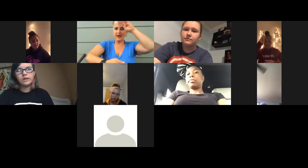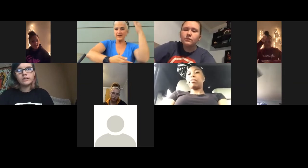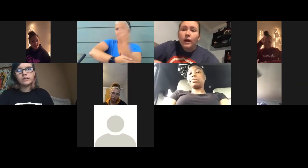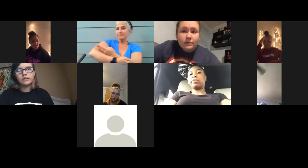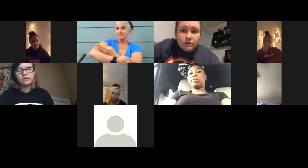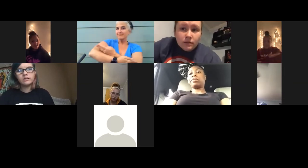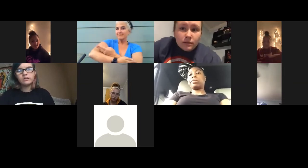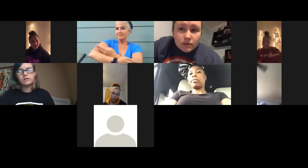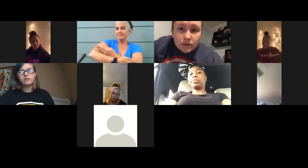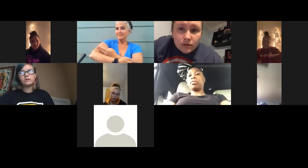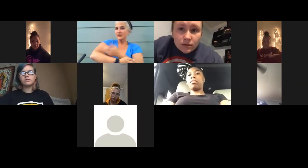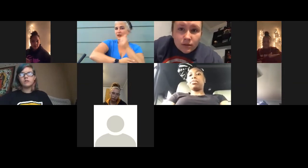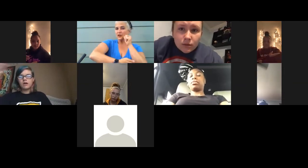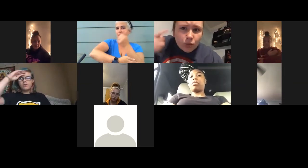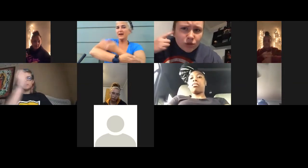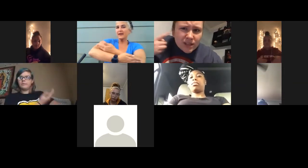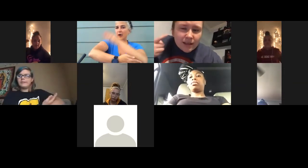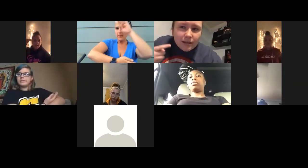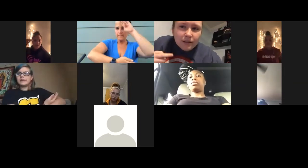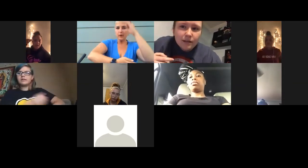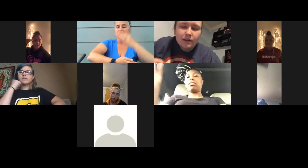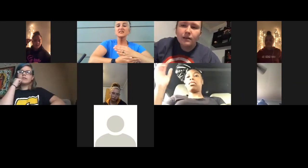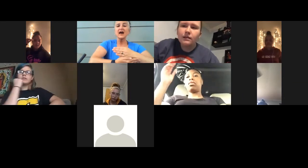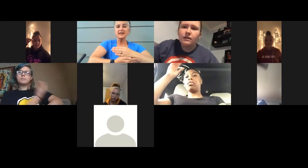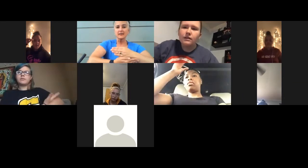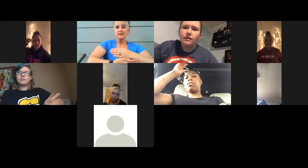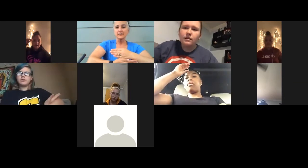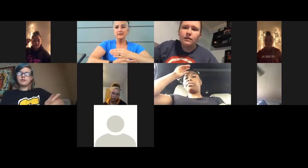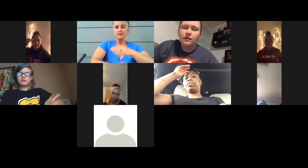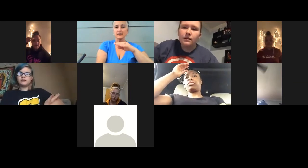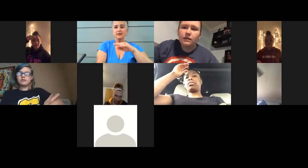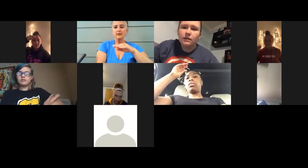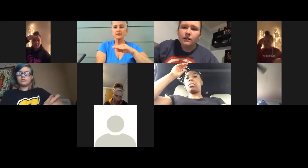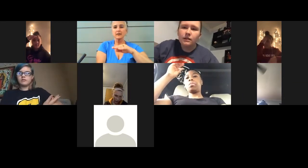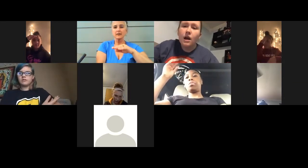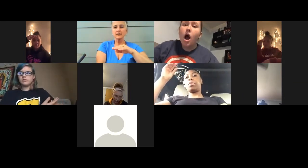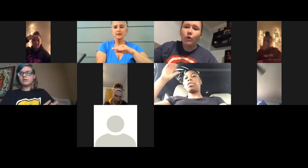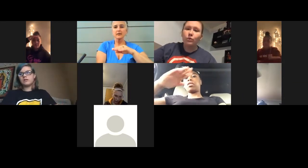Remember boy baby? Girl baby? Boy, sun.